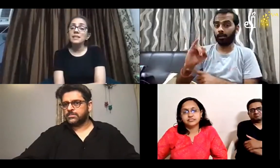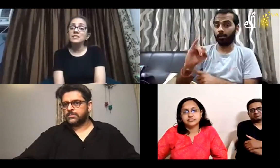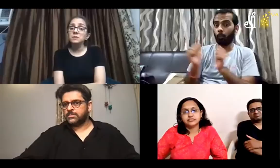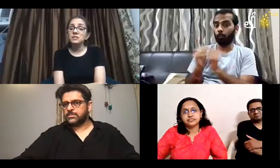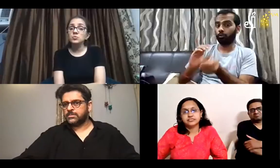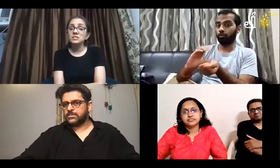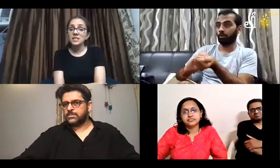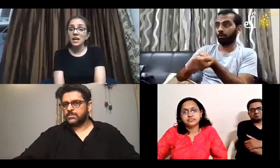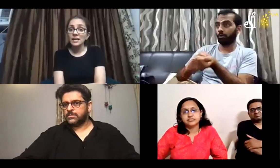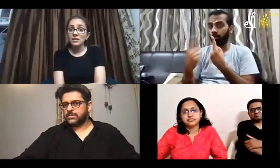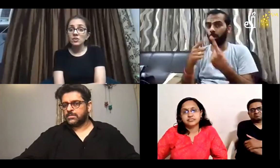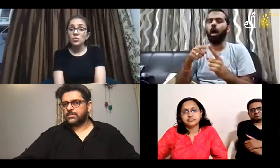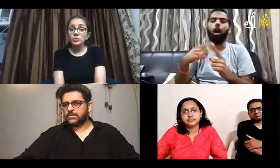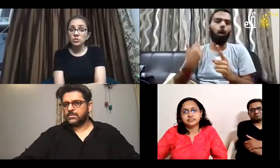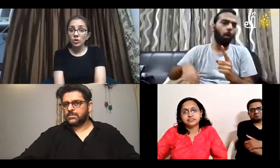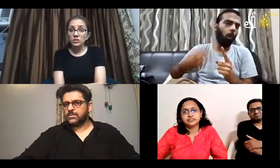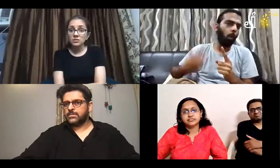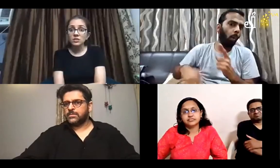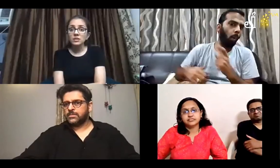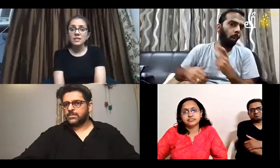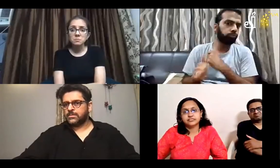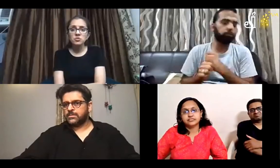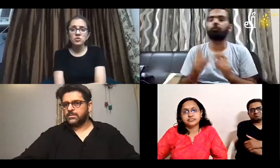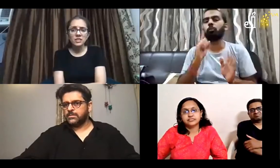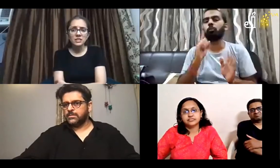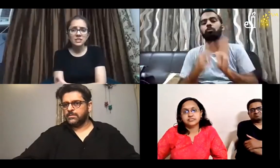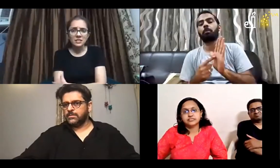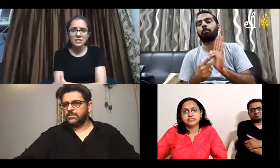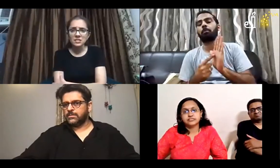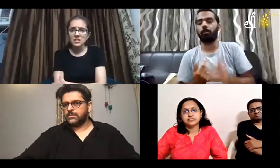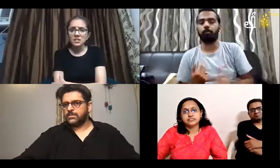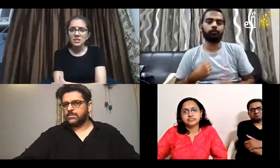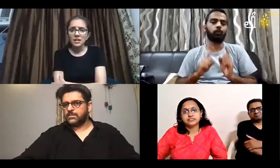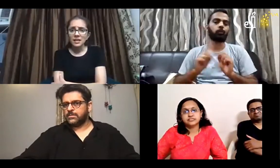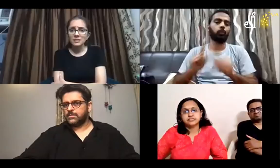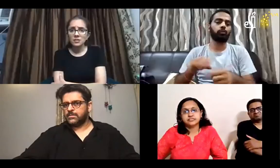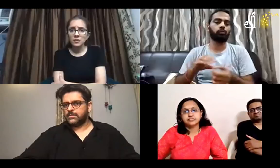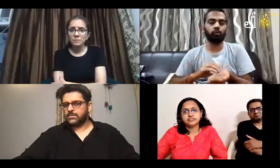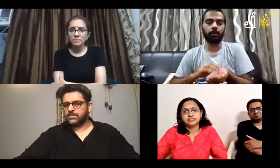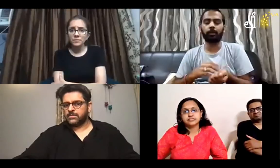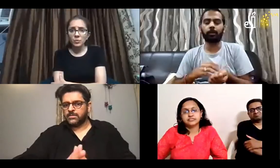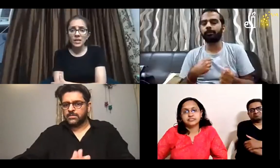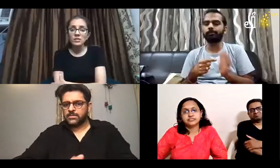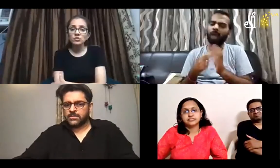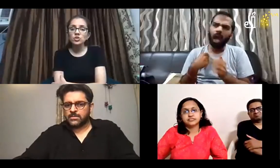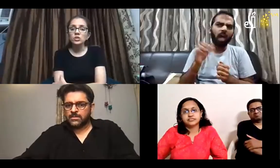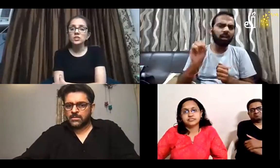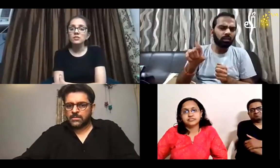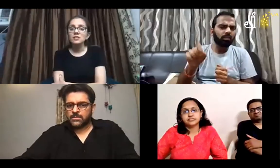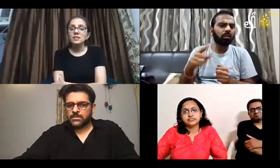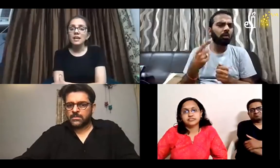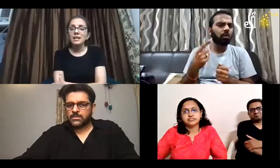my experience with CI with the doctor, it has been really intense. And when I went to the